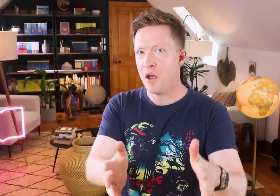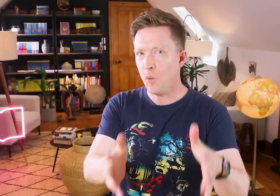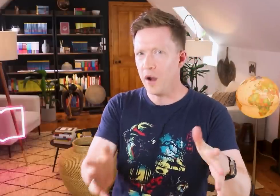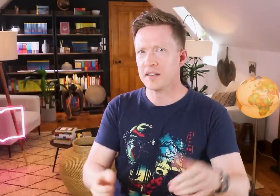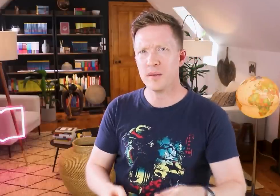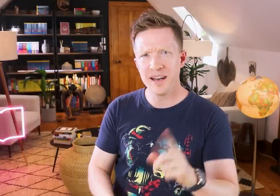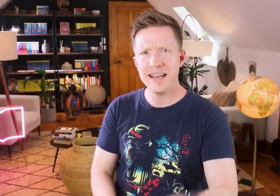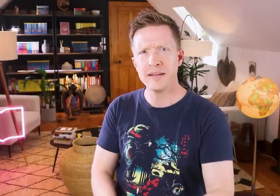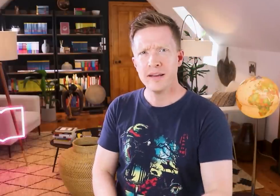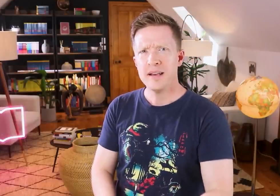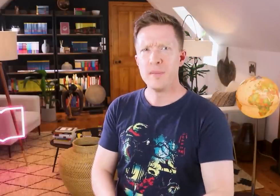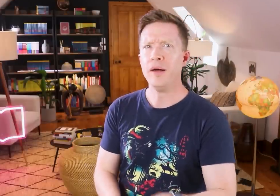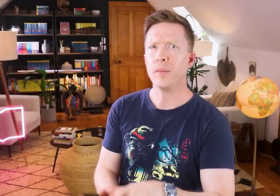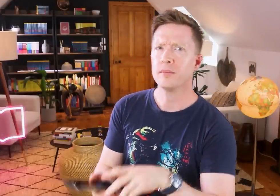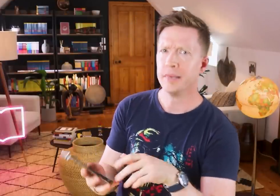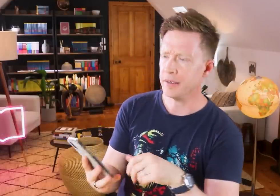works. I'm going to need some help here.